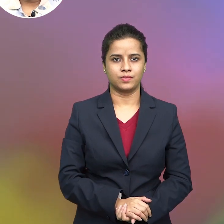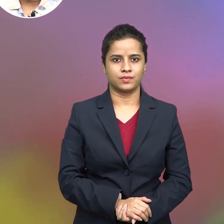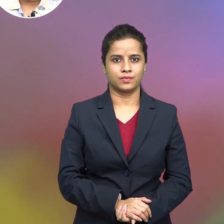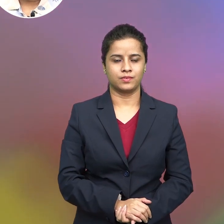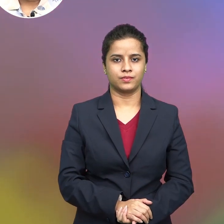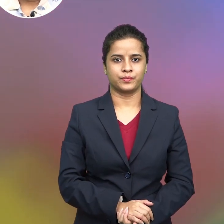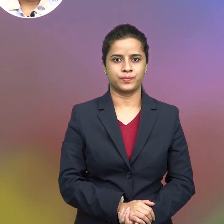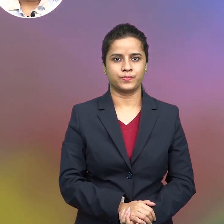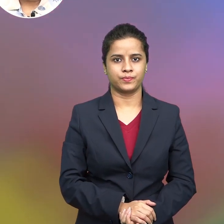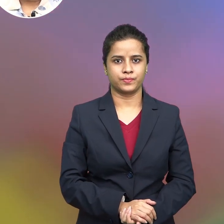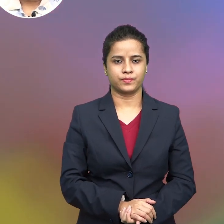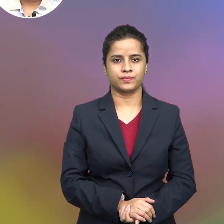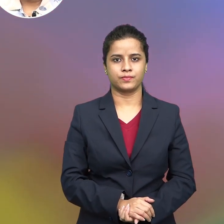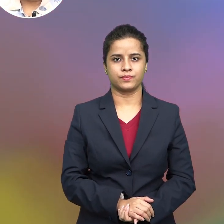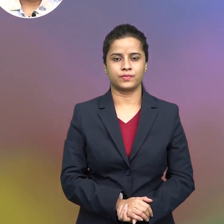Therefore,